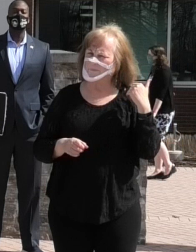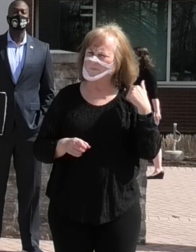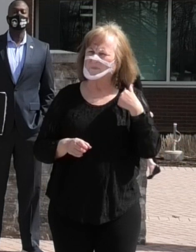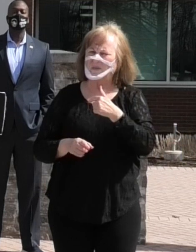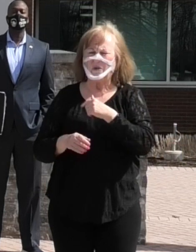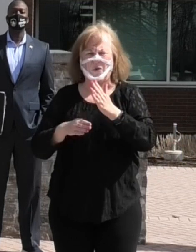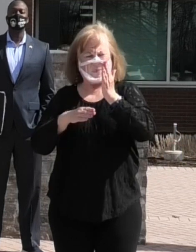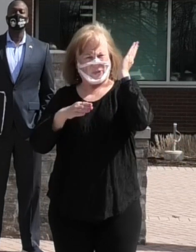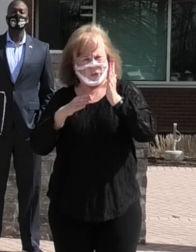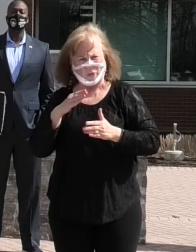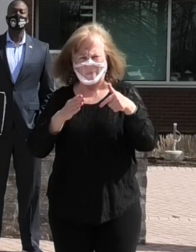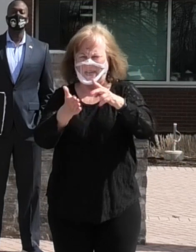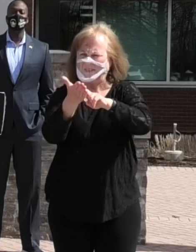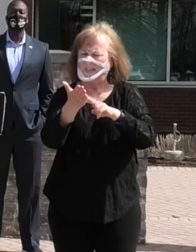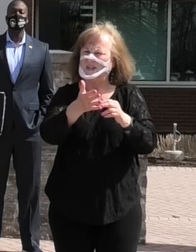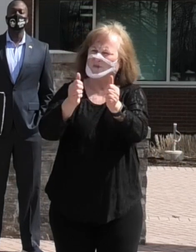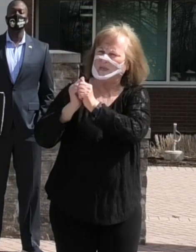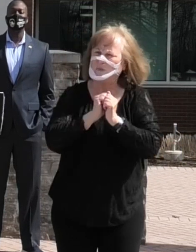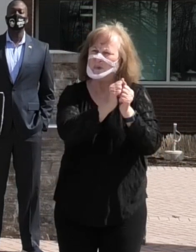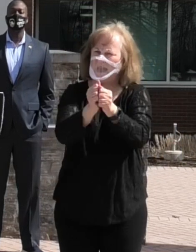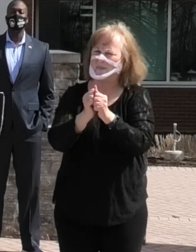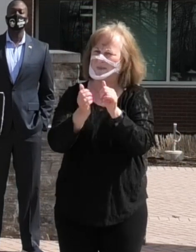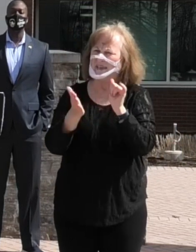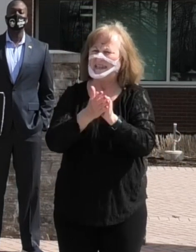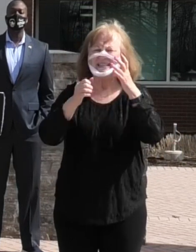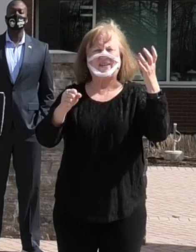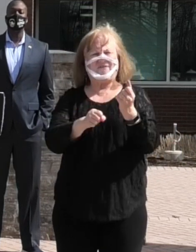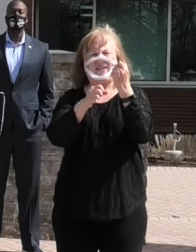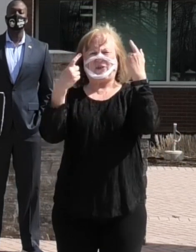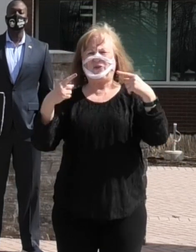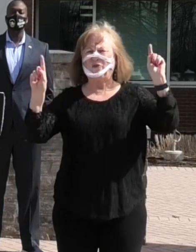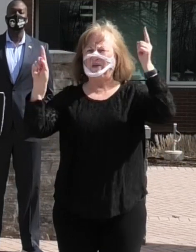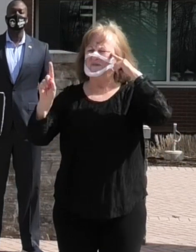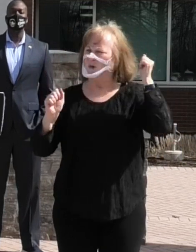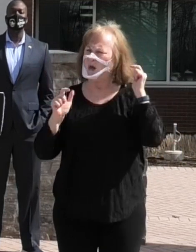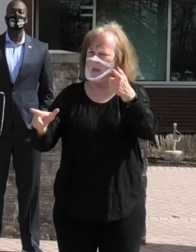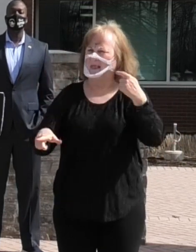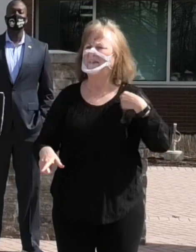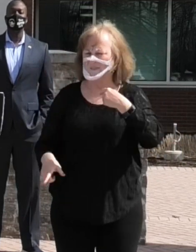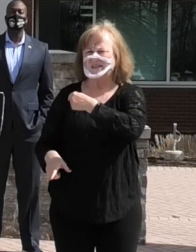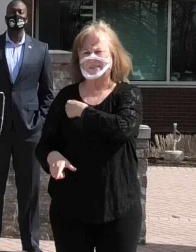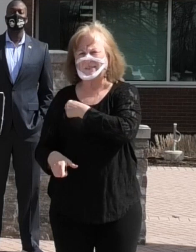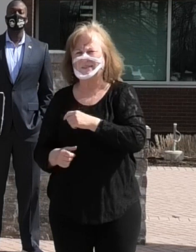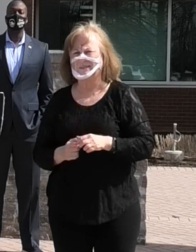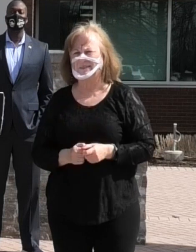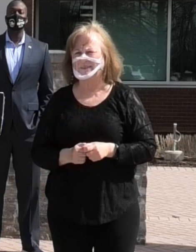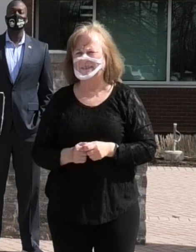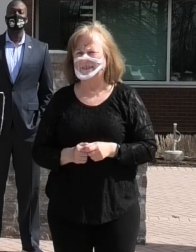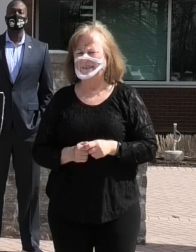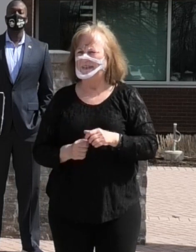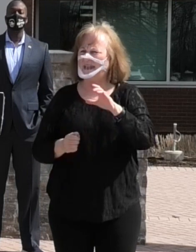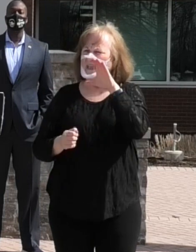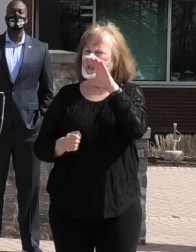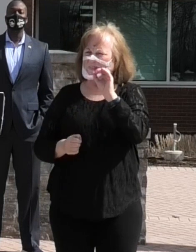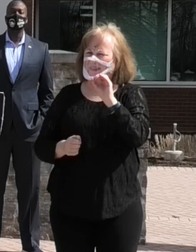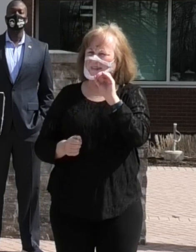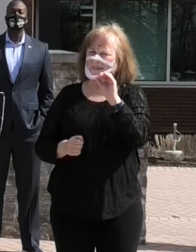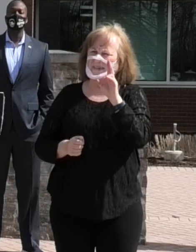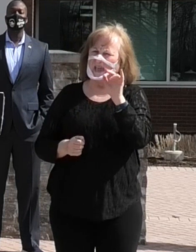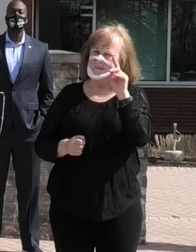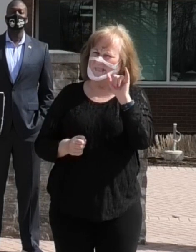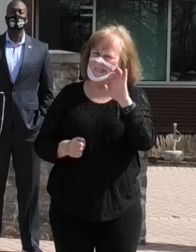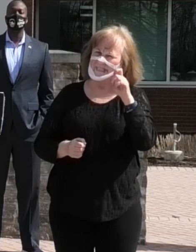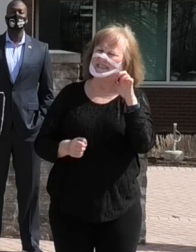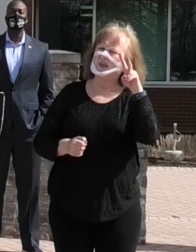We terminate this contract together. That is a victory of all of us. The county